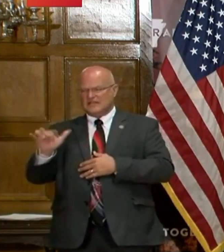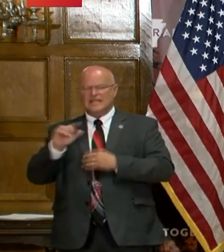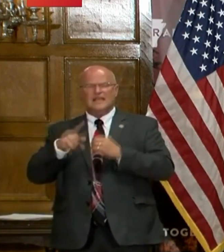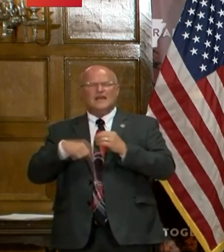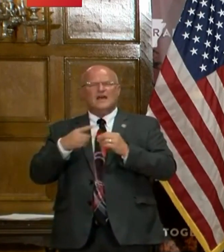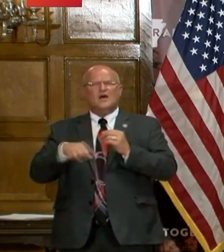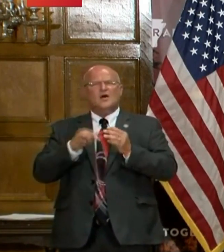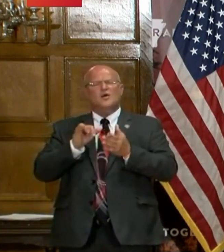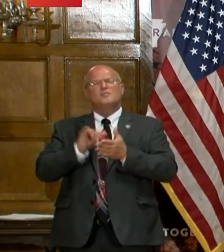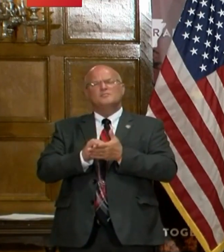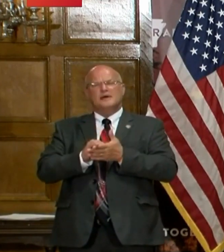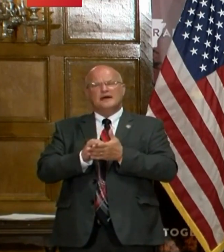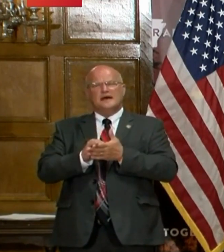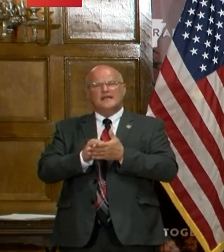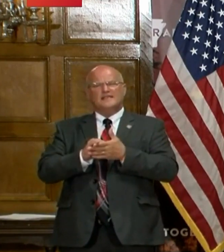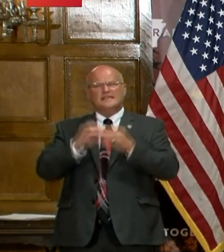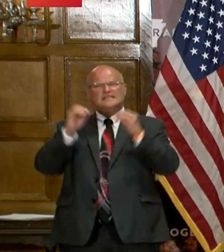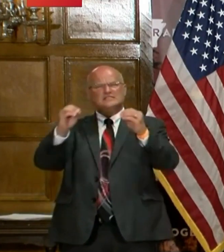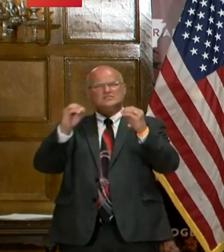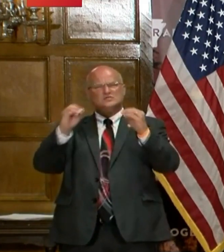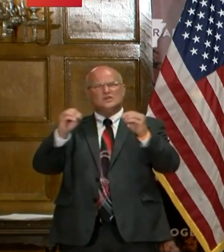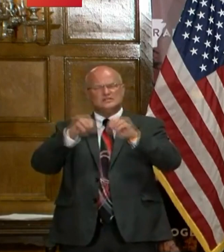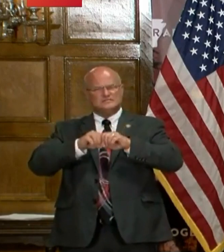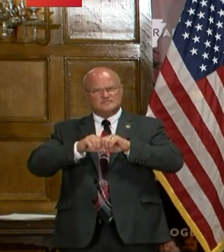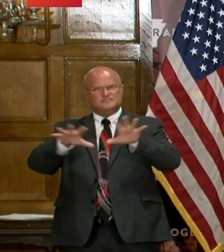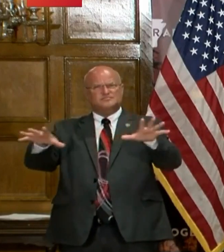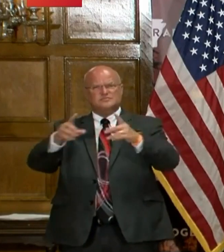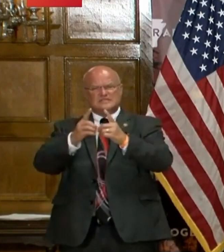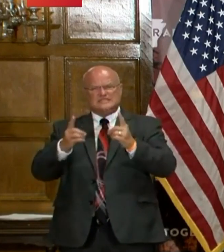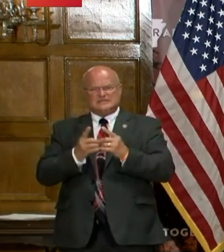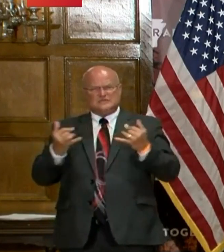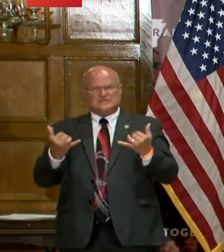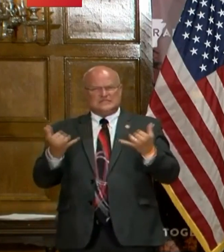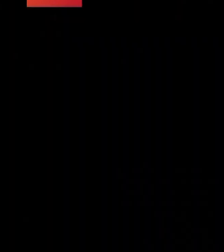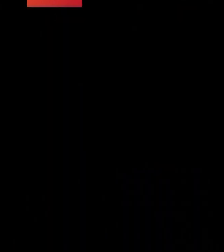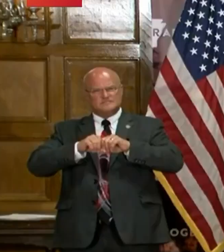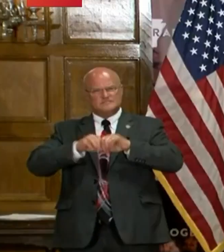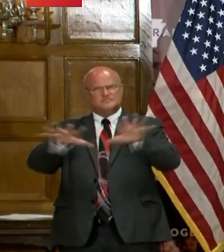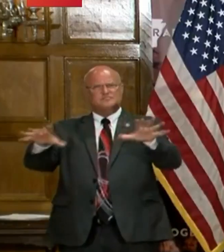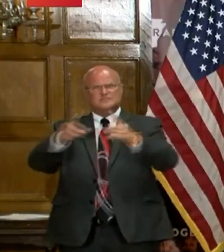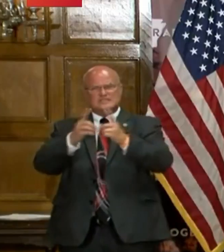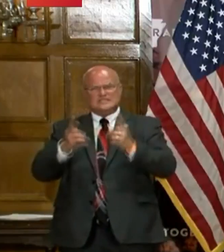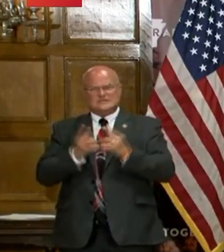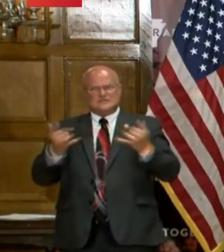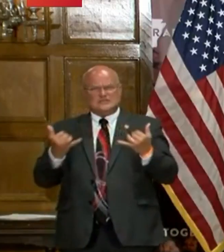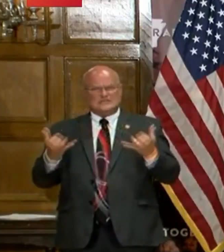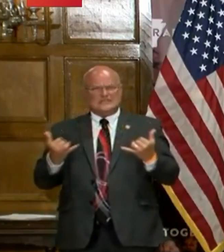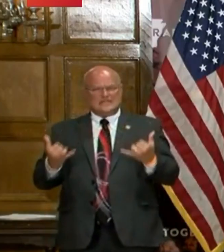about the instructions that went out to districts today regarding